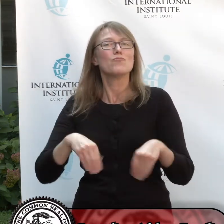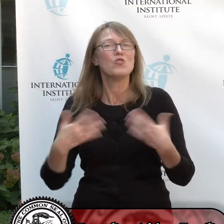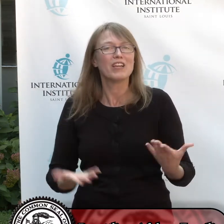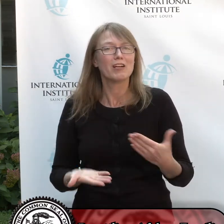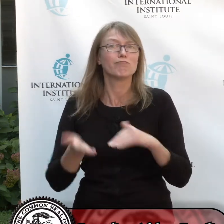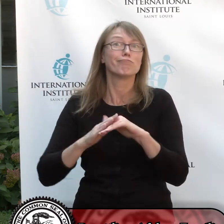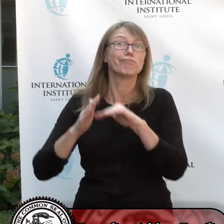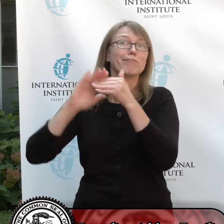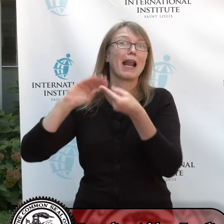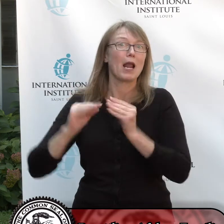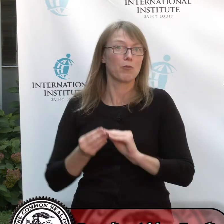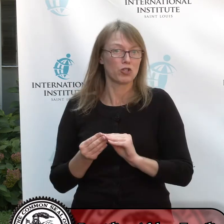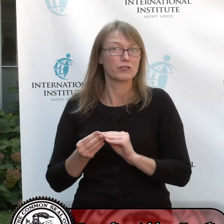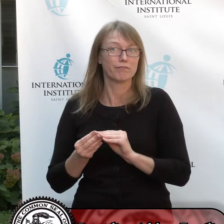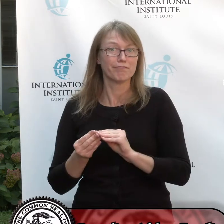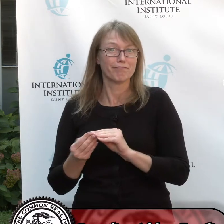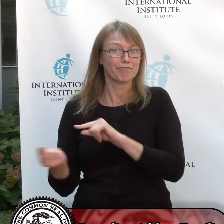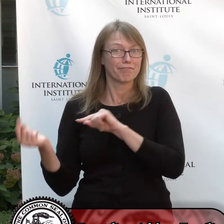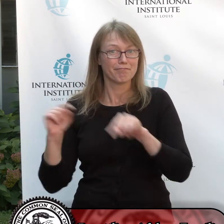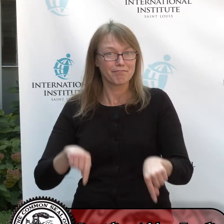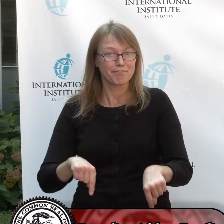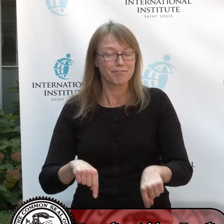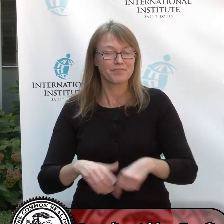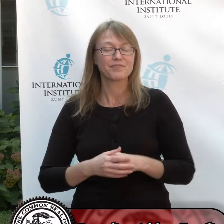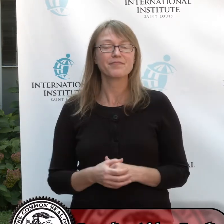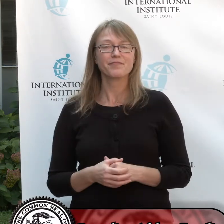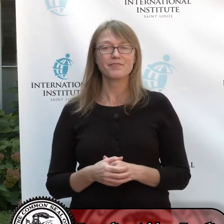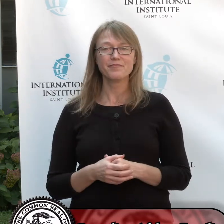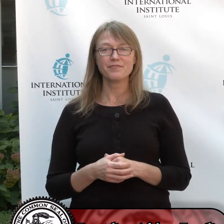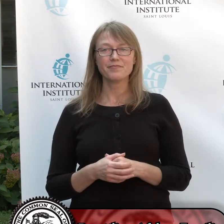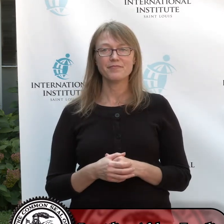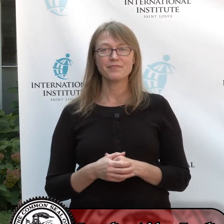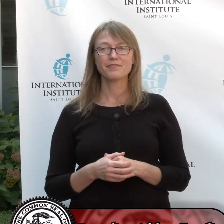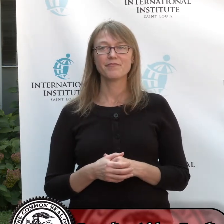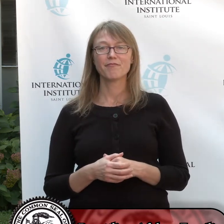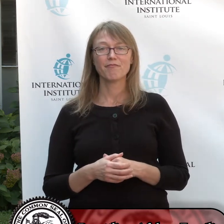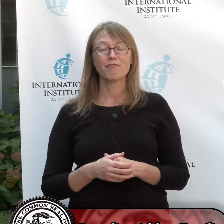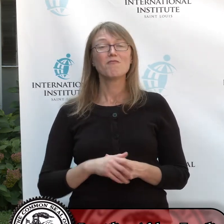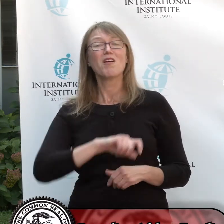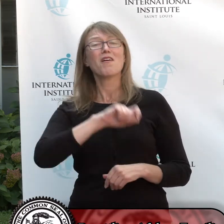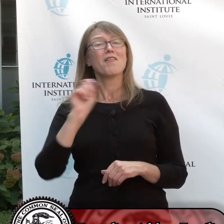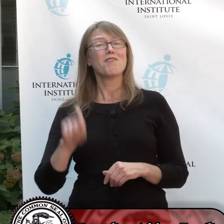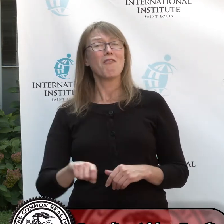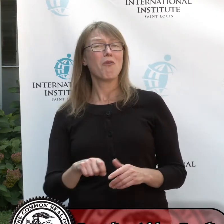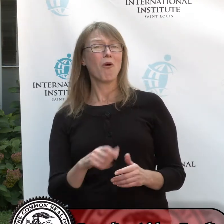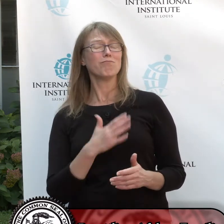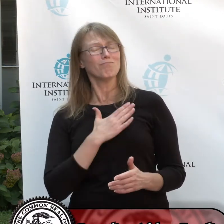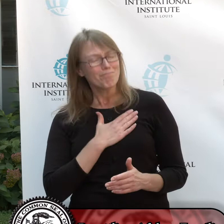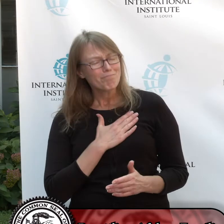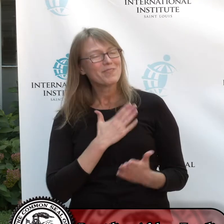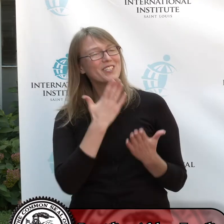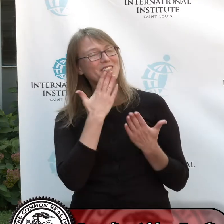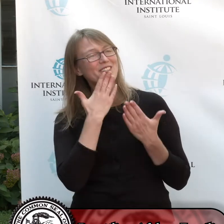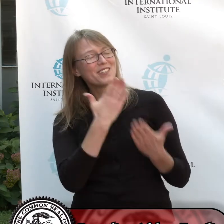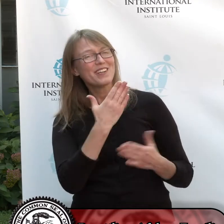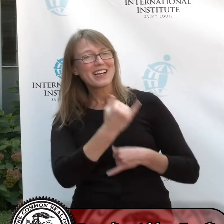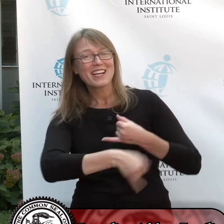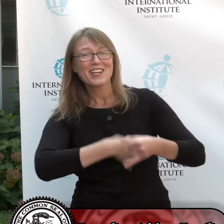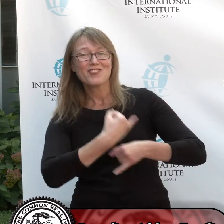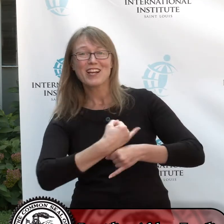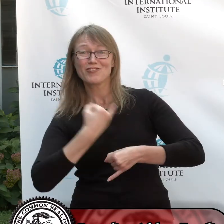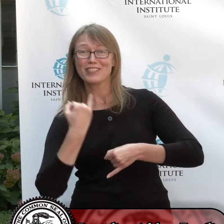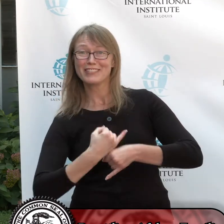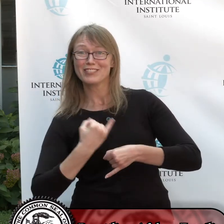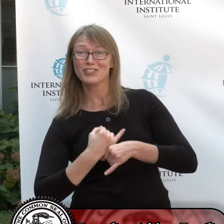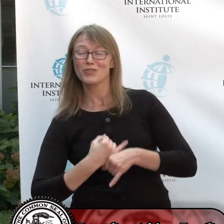way. That's why on behalf of the International Institute, we would like to extend our gratitude to the community